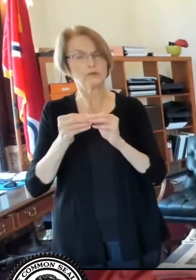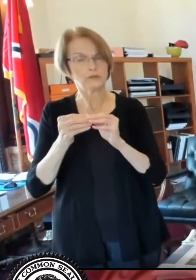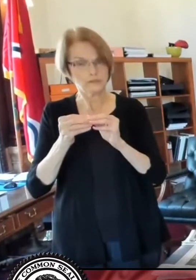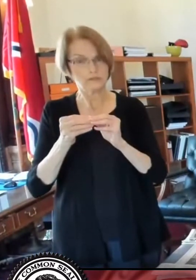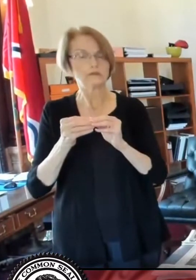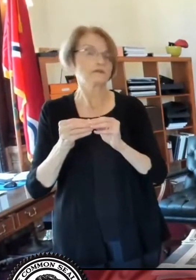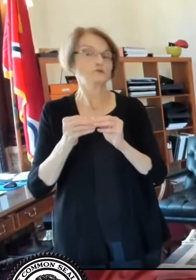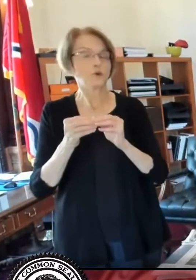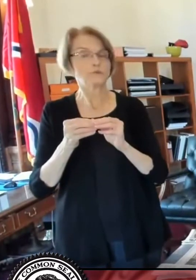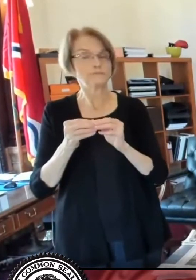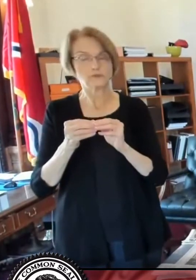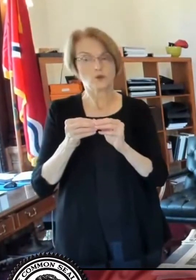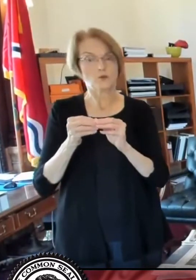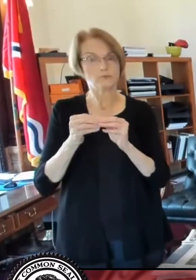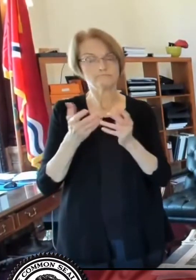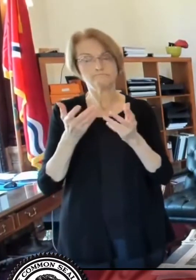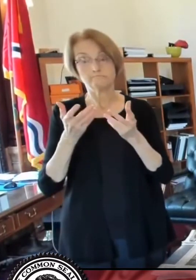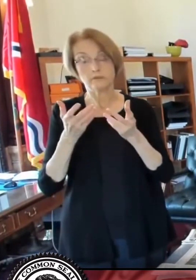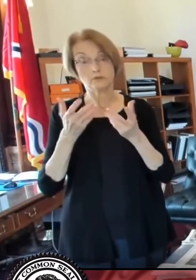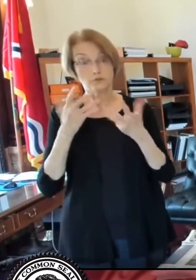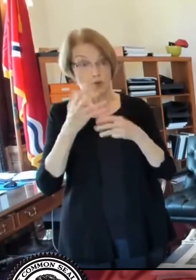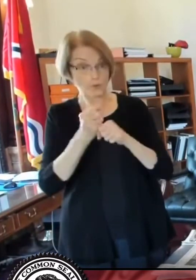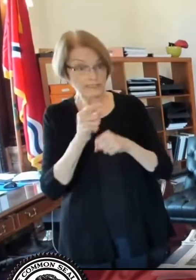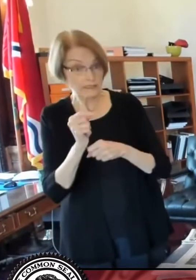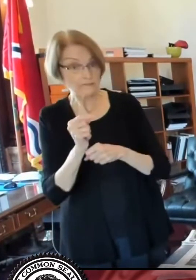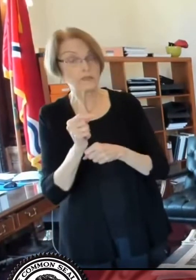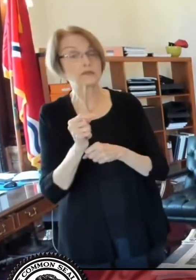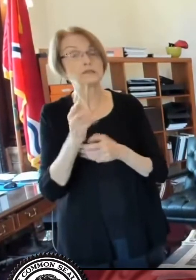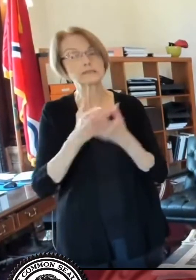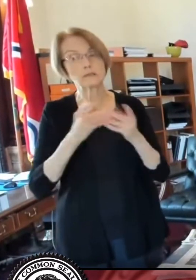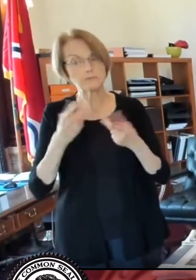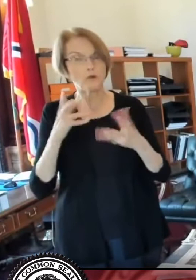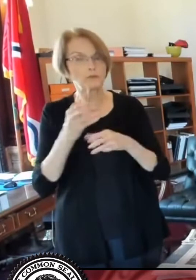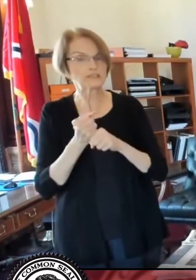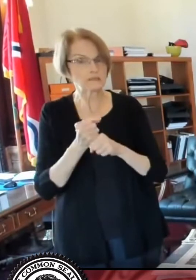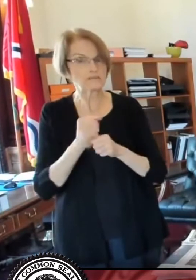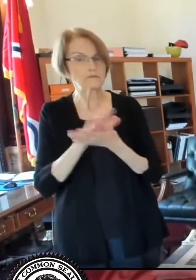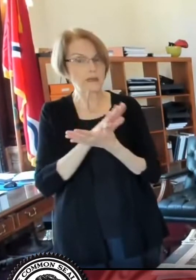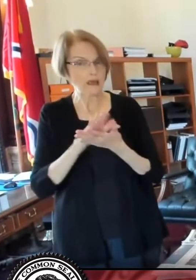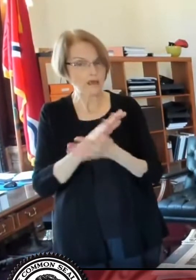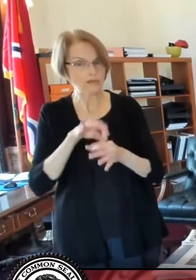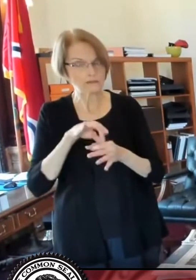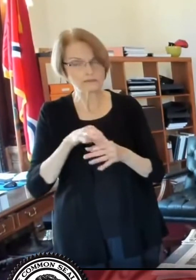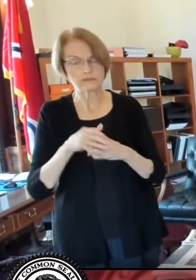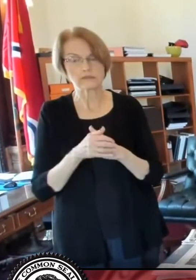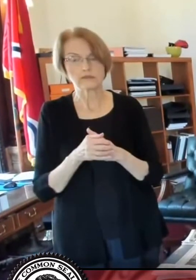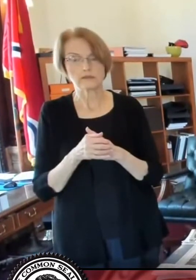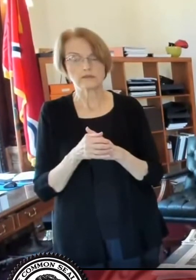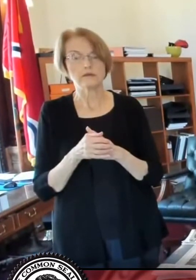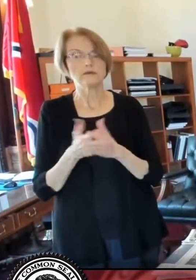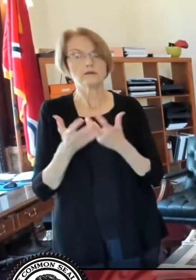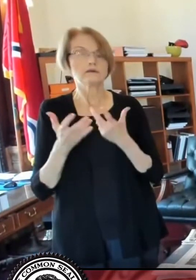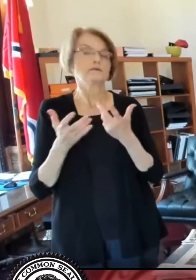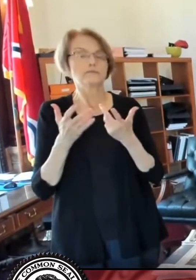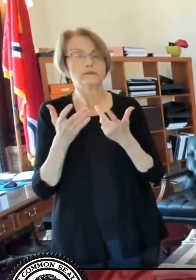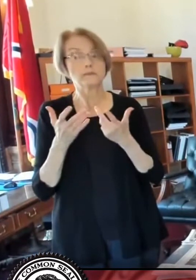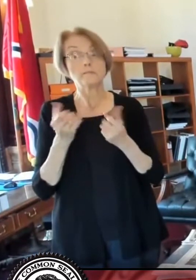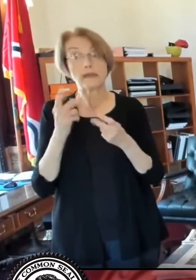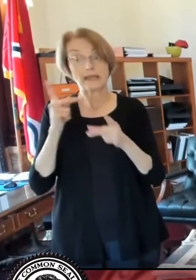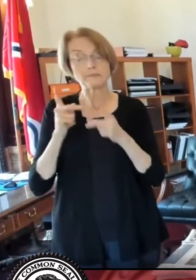have received it already. I know some people have. There are many people that are voting what's called in-person